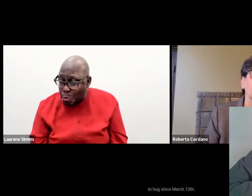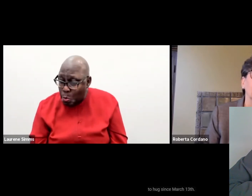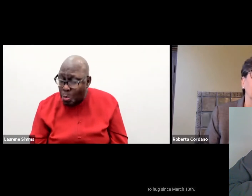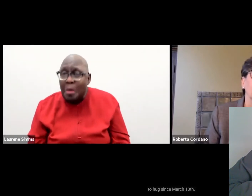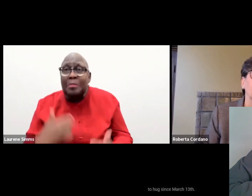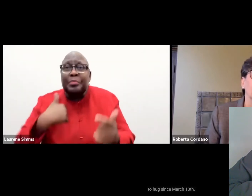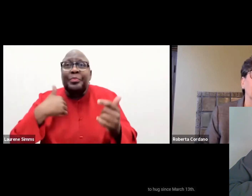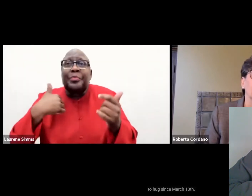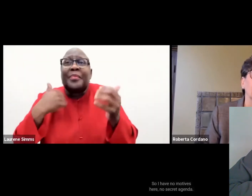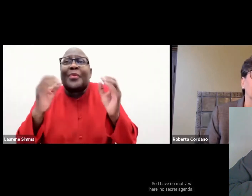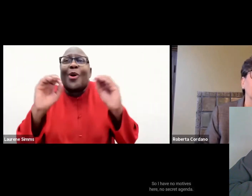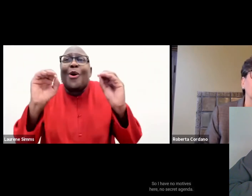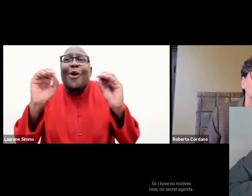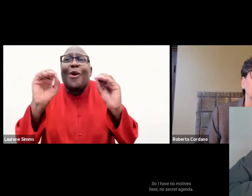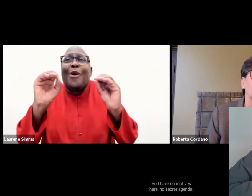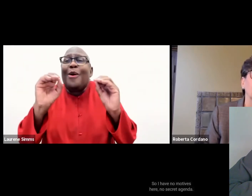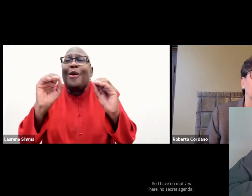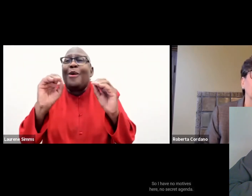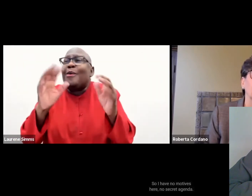them a hug since March 13th.